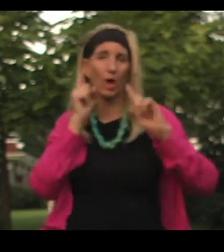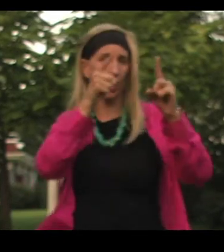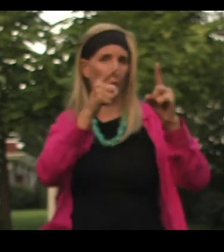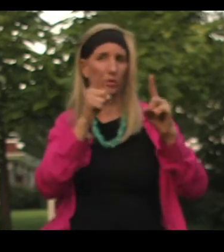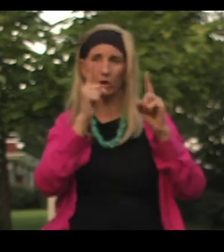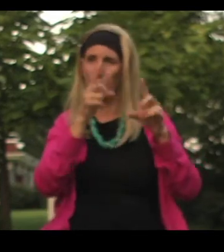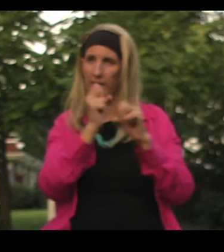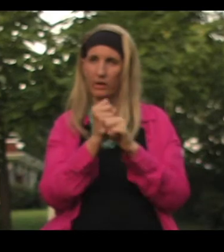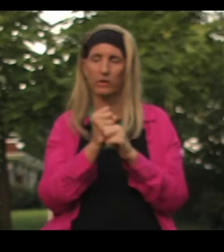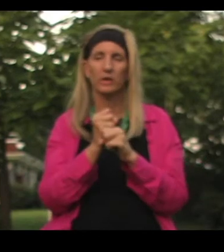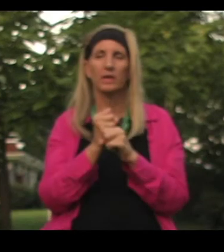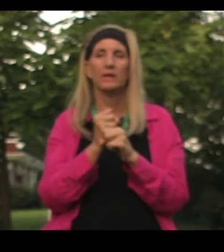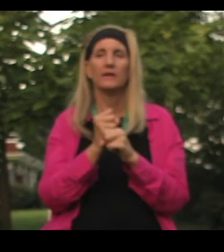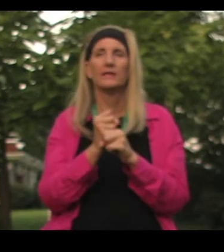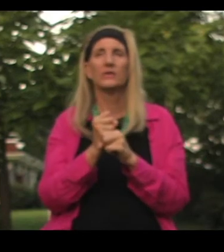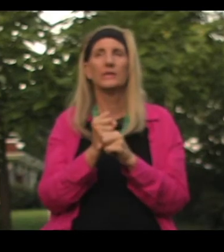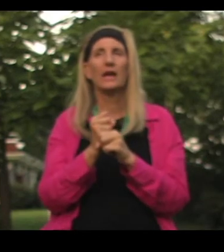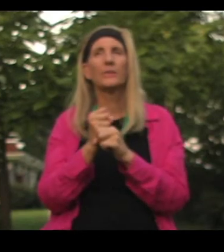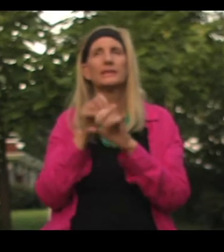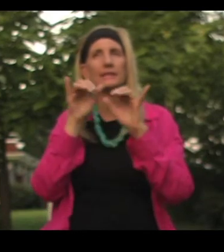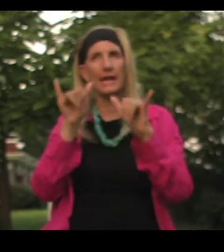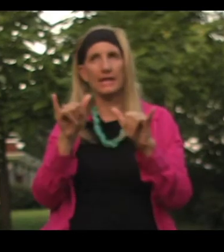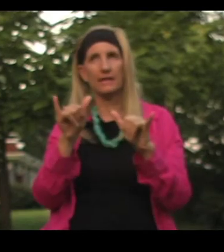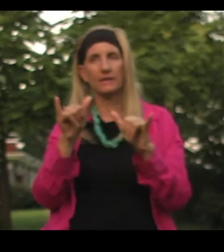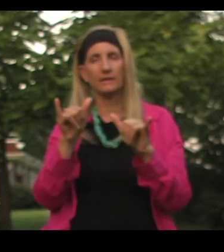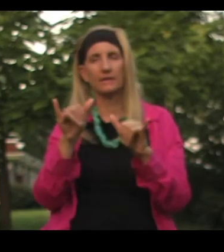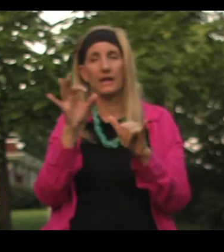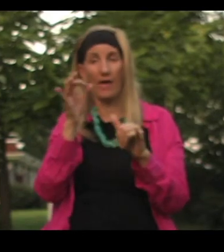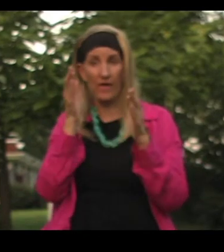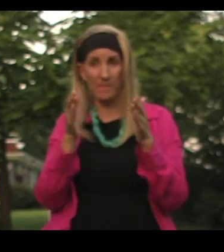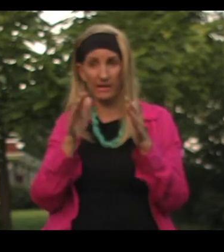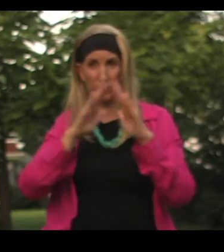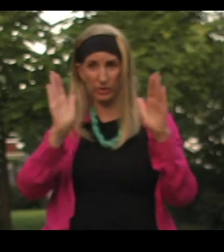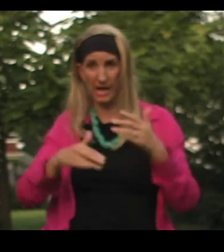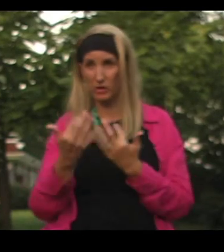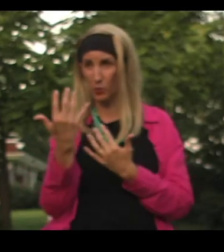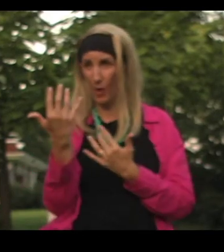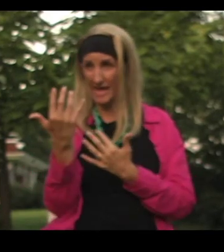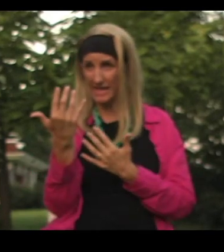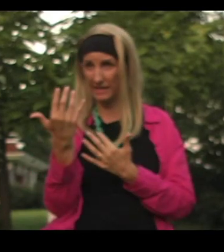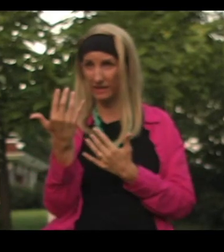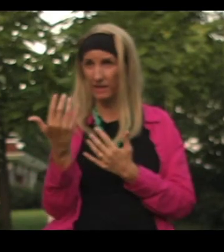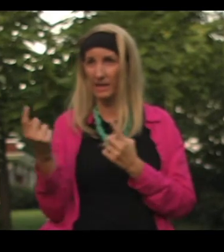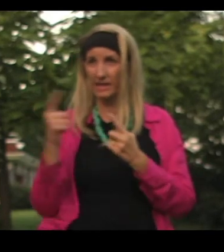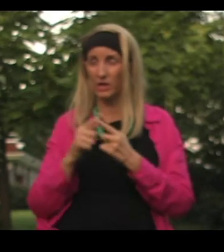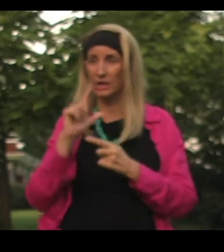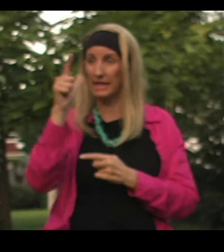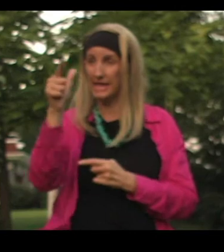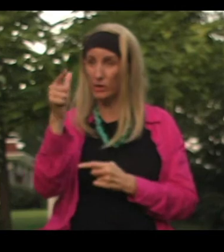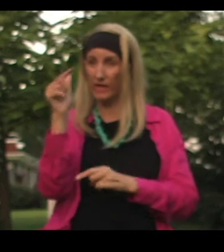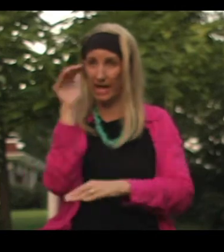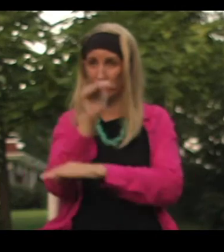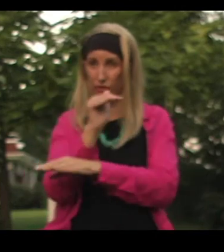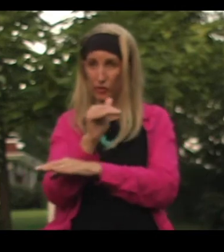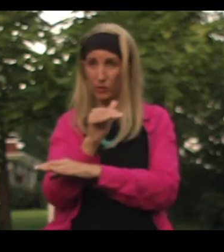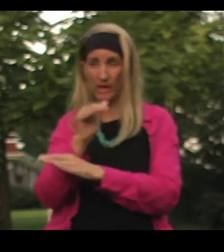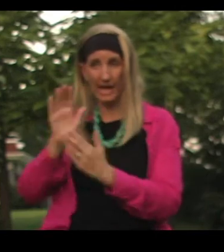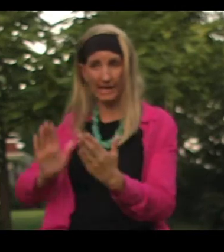go get her. So as I was staying at that minister's house, waiting until later that afternoon when I had to